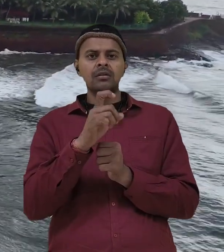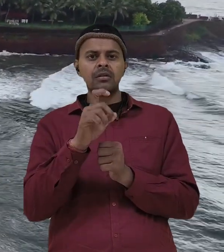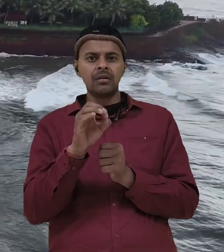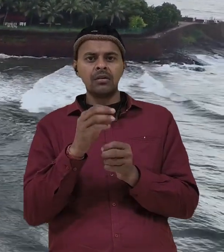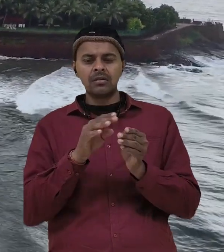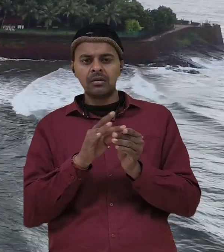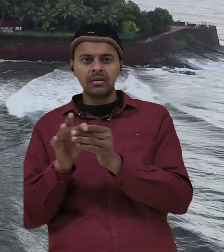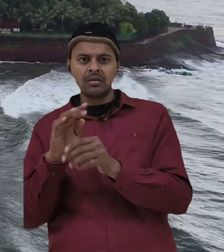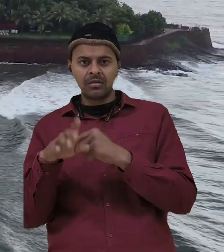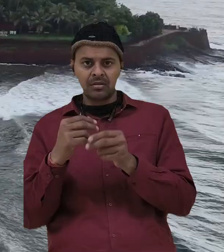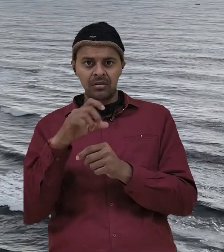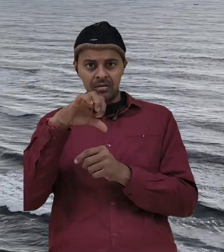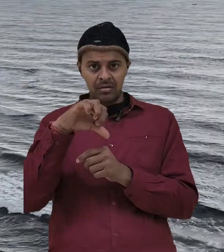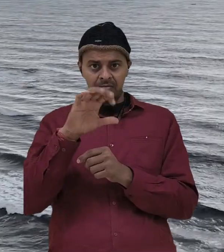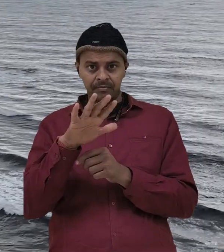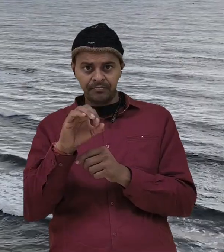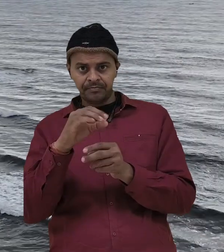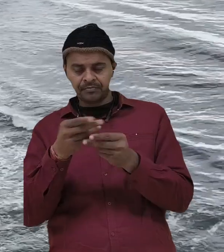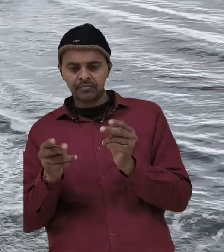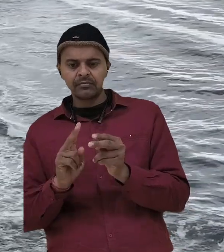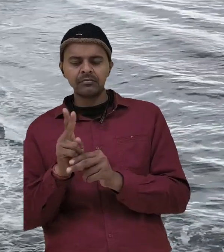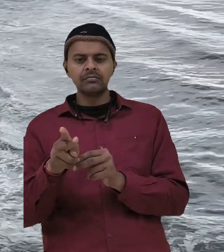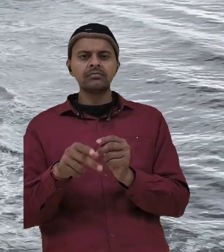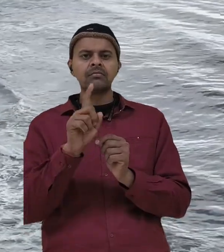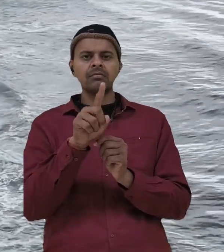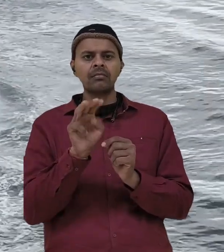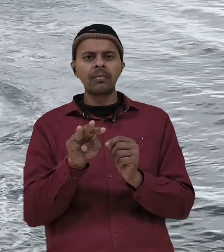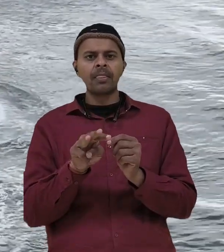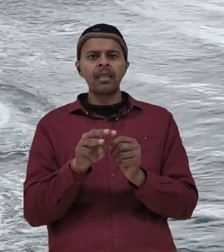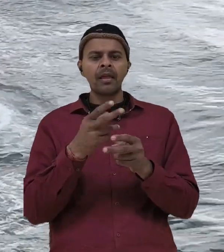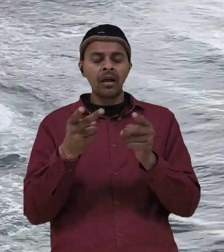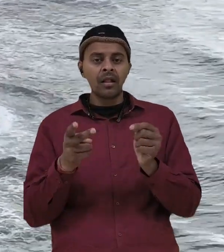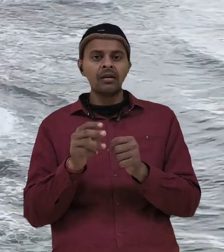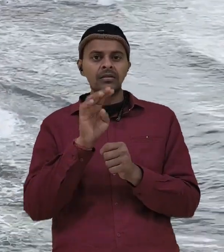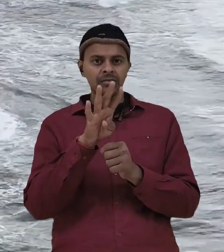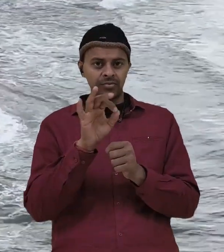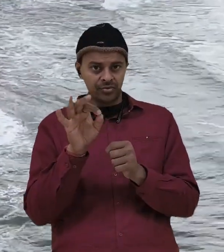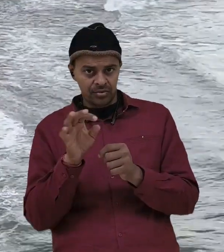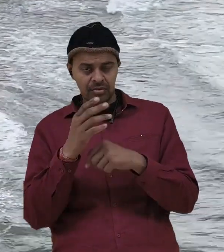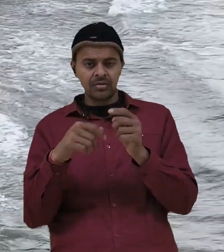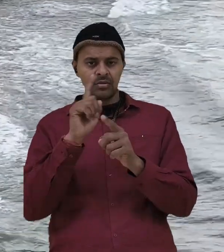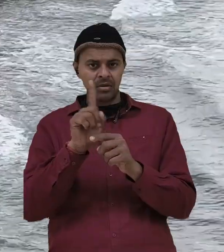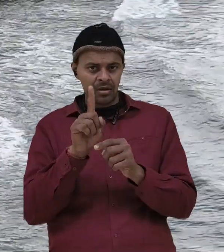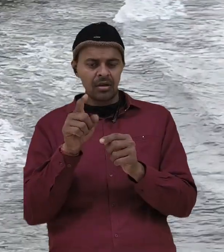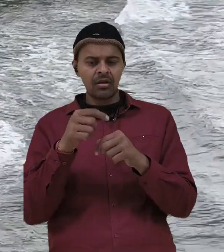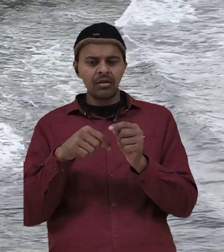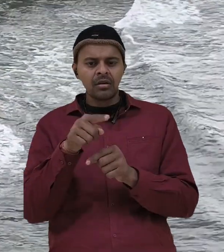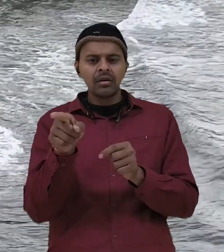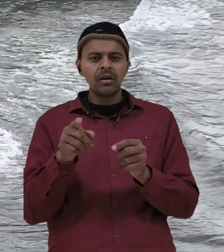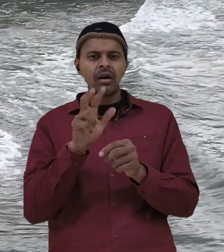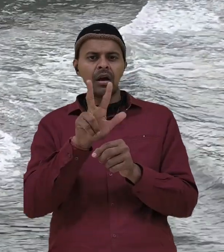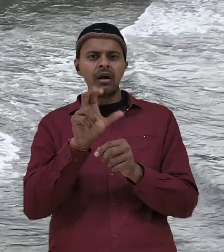The northwest section, at measuring 950 meters approximately, is under the protection of ASI Goa